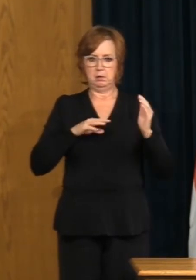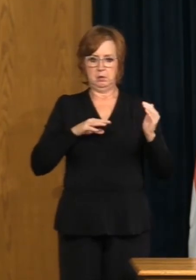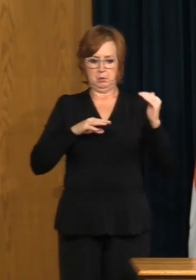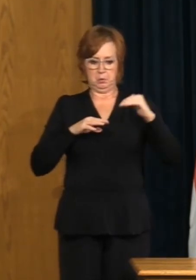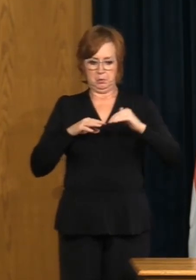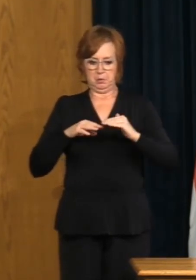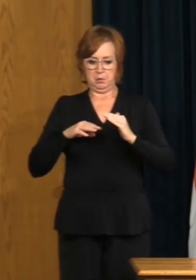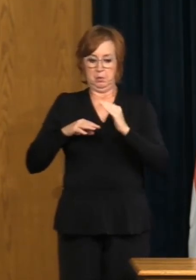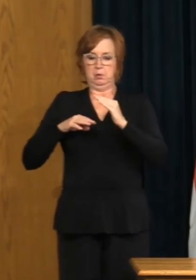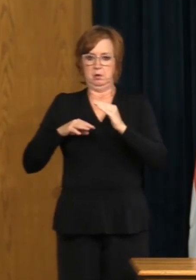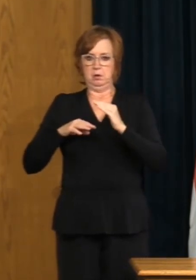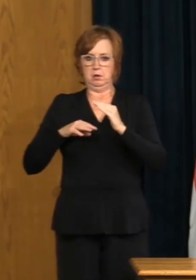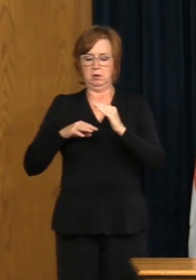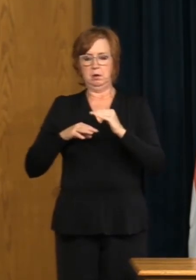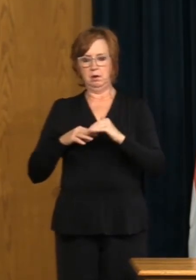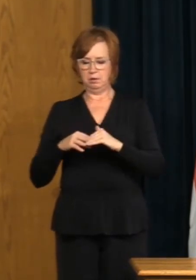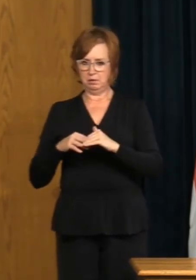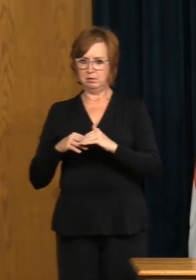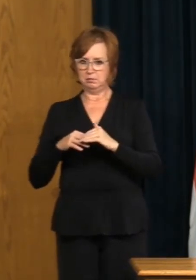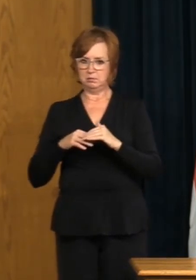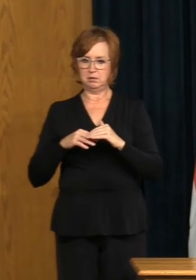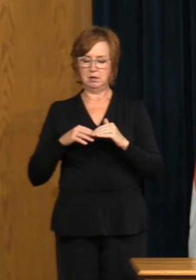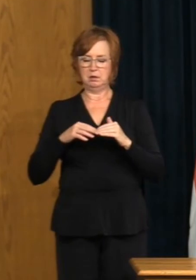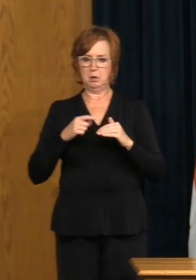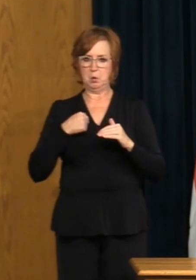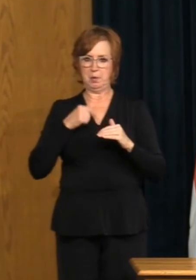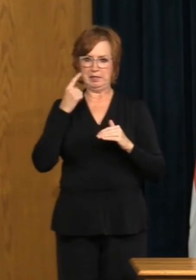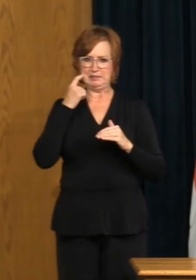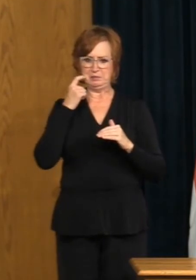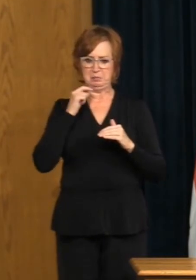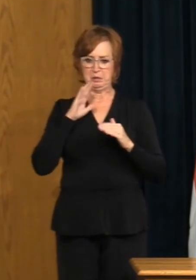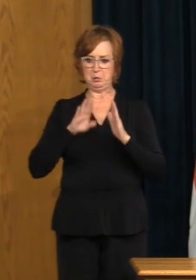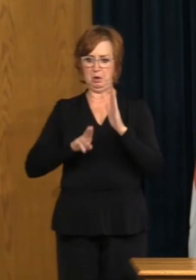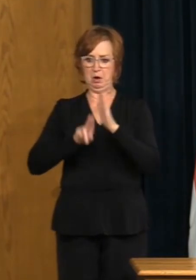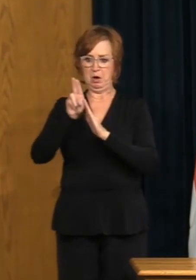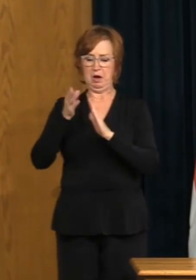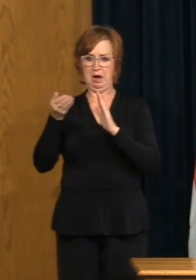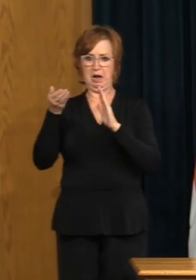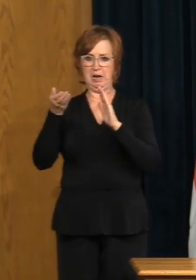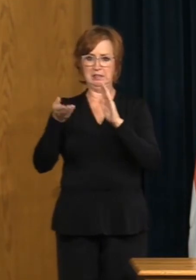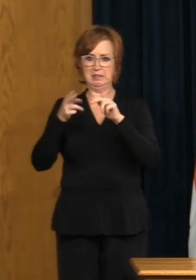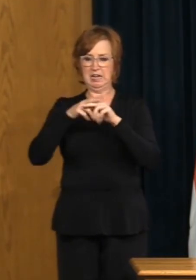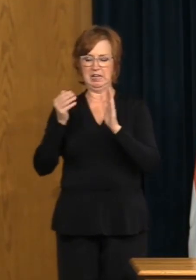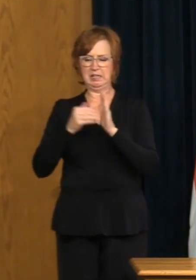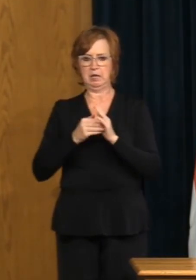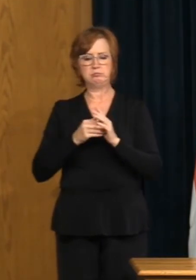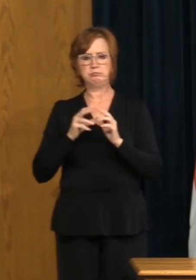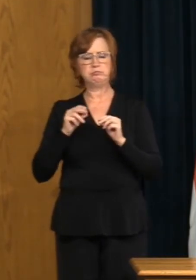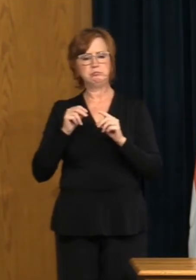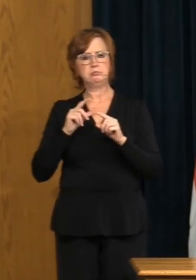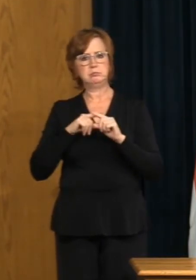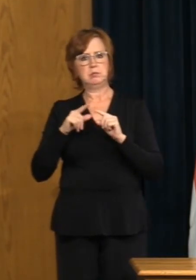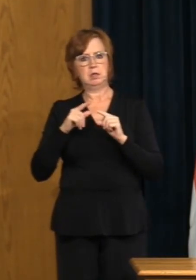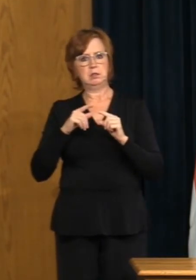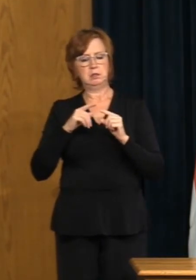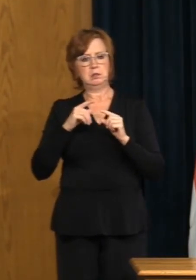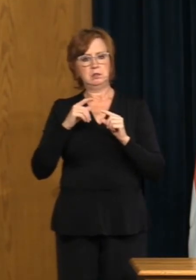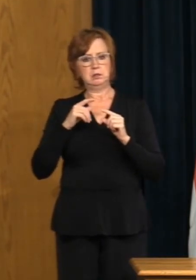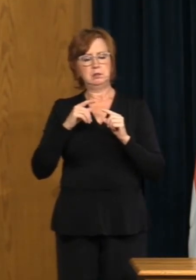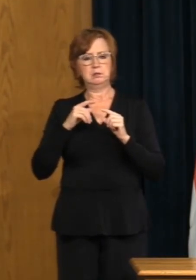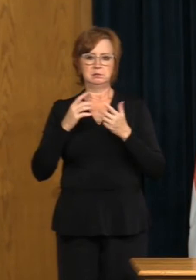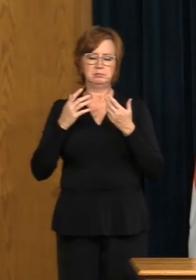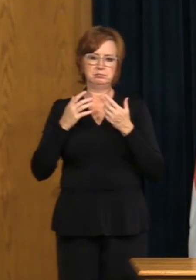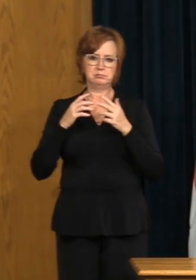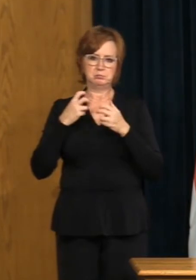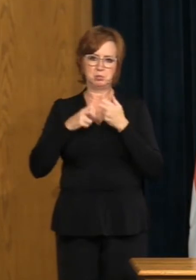guidelines by businesses and customers. And then they did go up a bit due to a variety of settings, outbreaks in communal living